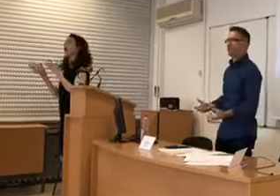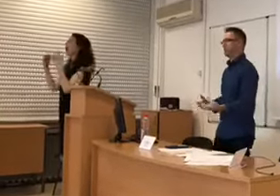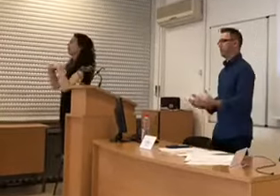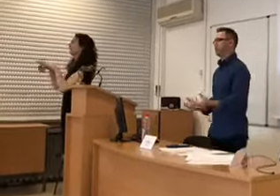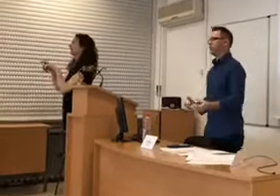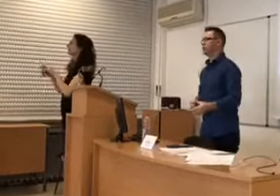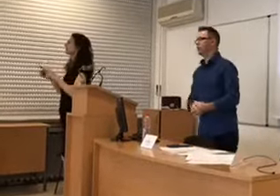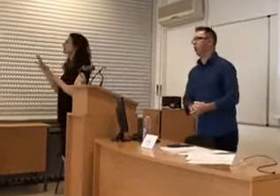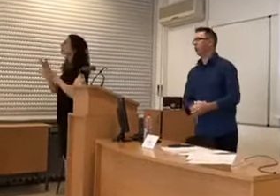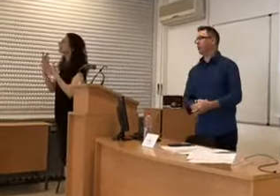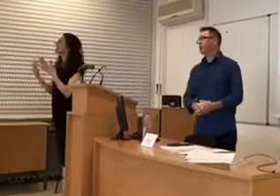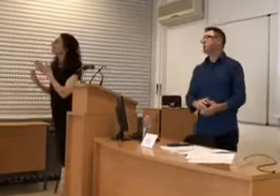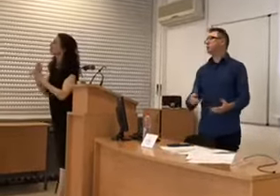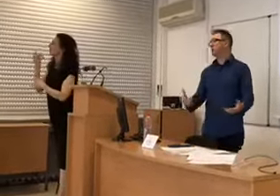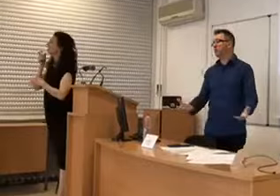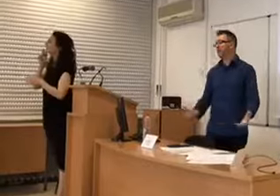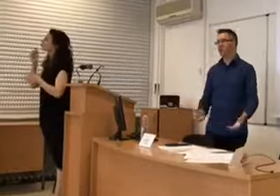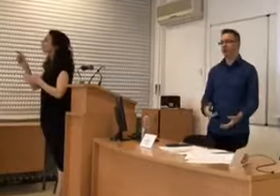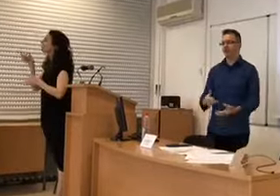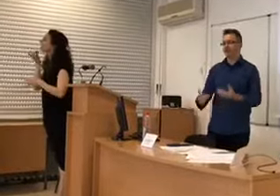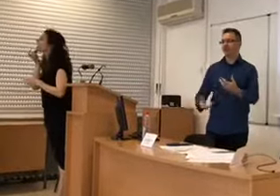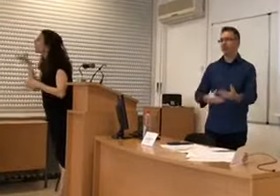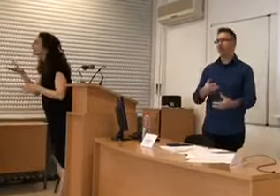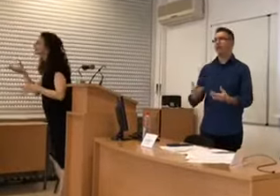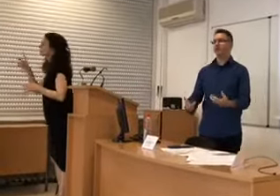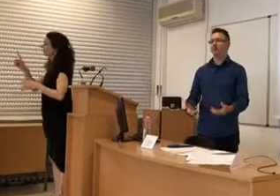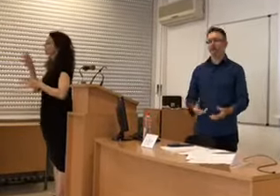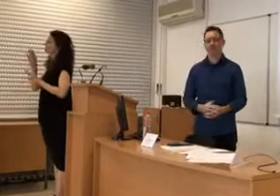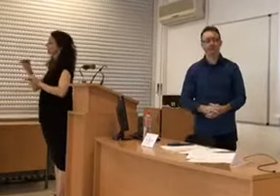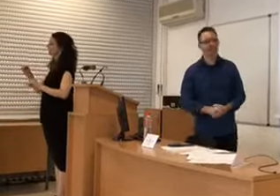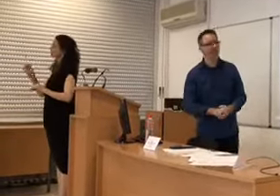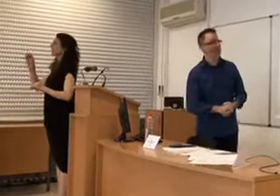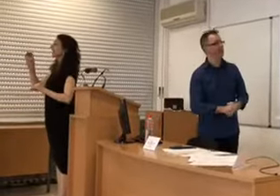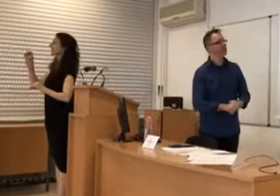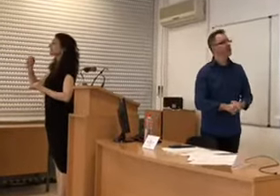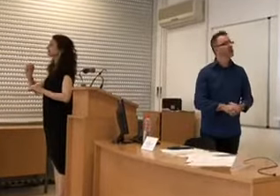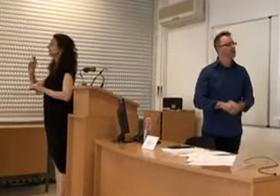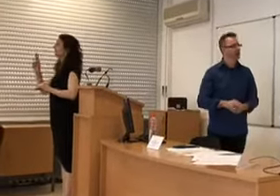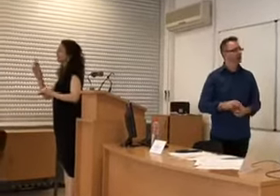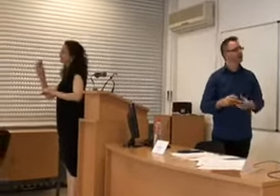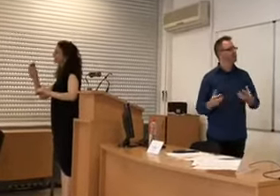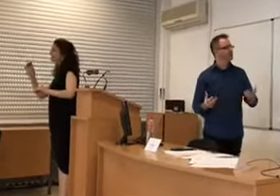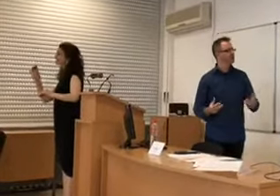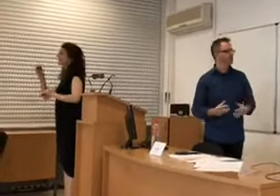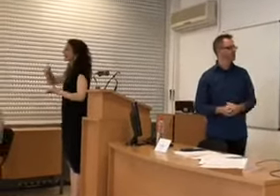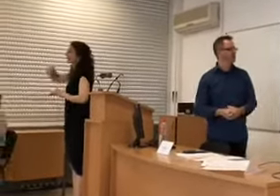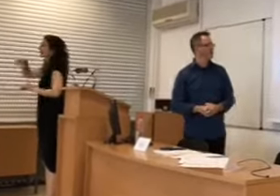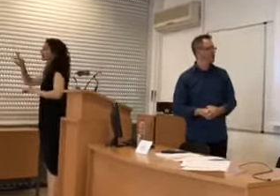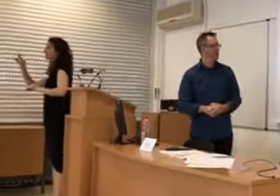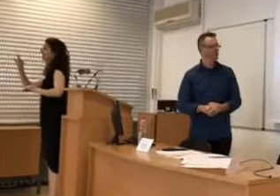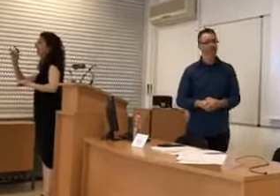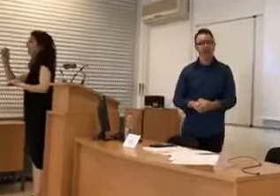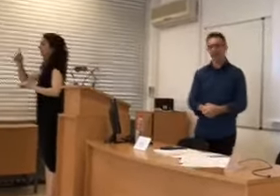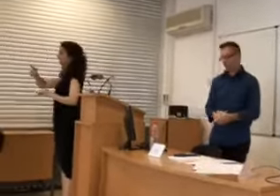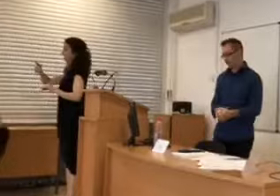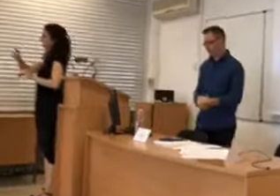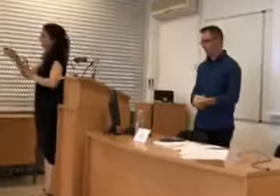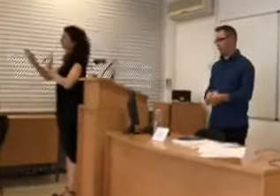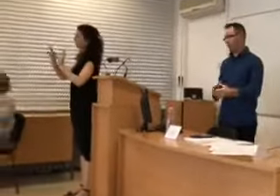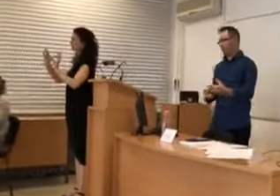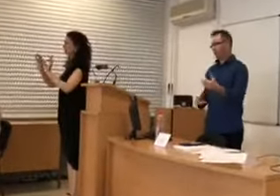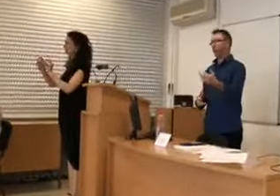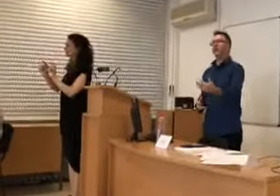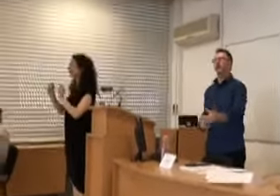sexting with sexual content, seems to be a very developed genre of communication